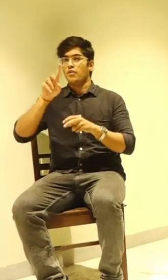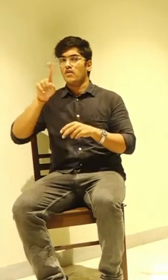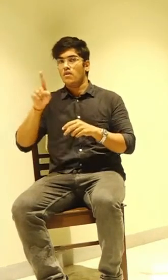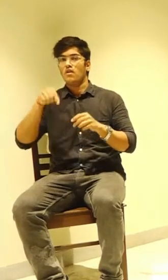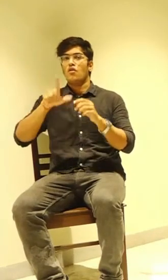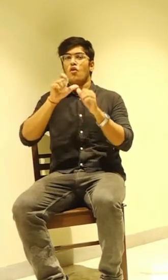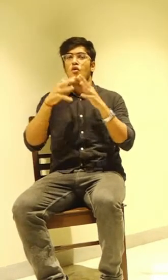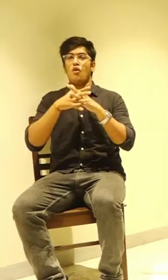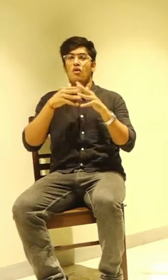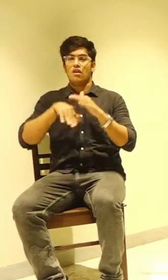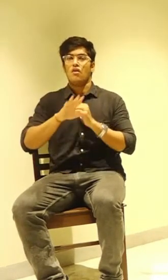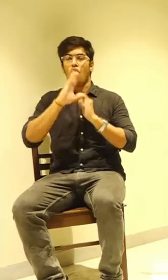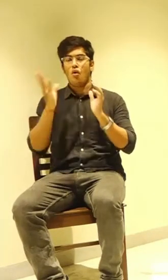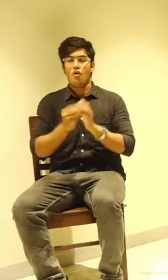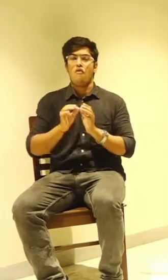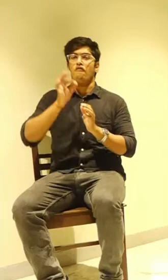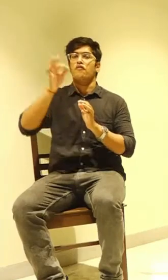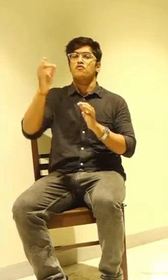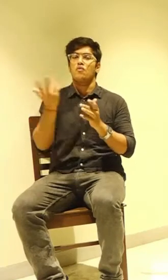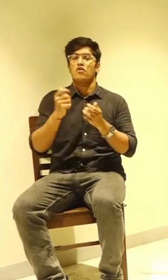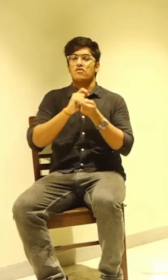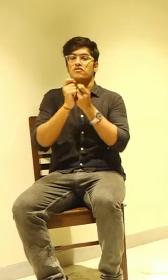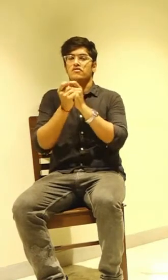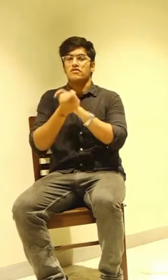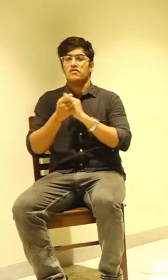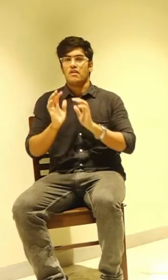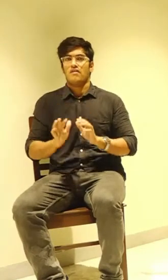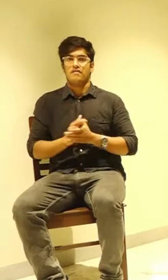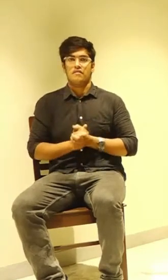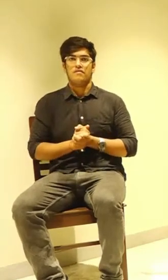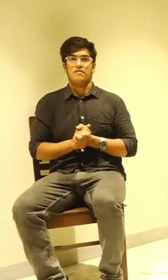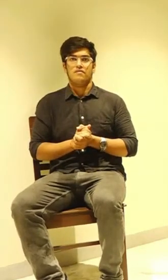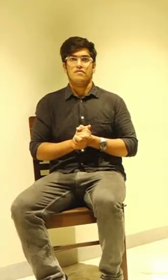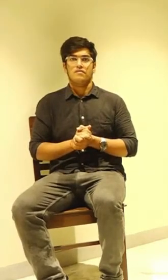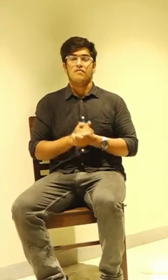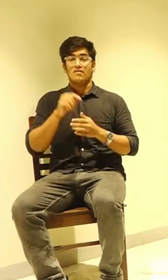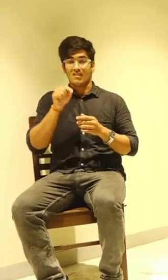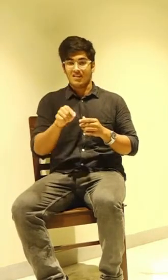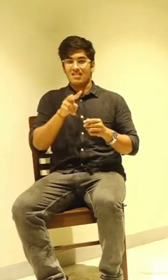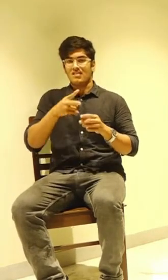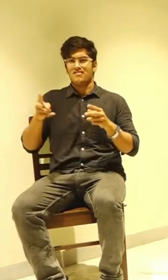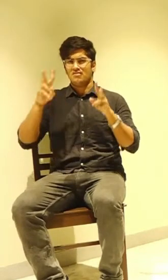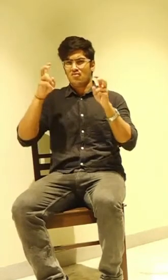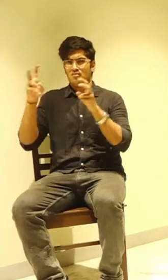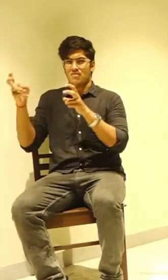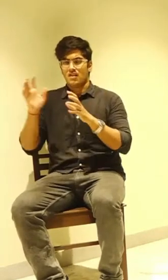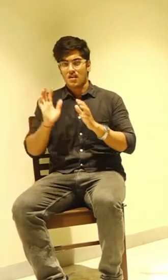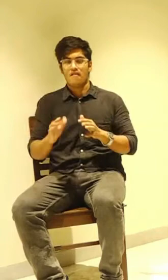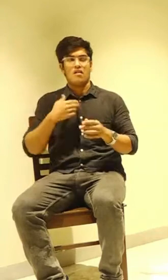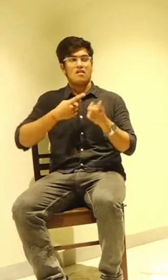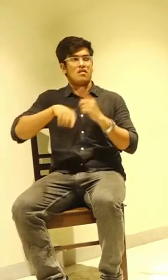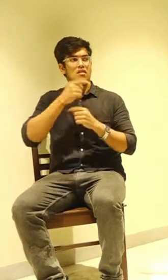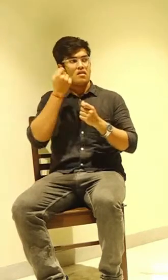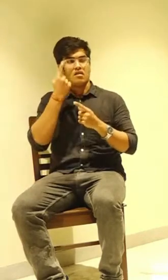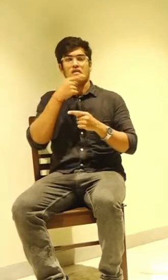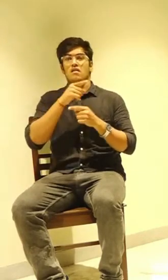in future in trying to bring it back to the level of protection that we would like it to be? These are the subject matters, as I understand, that Mr. Alva